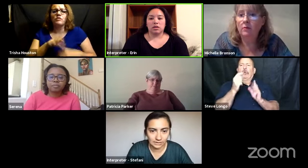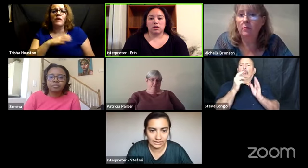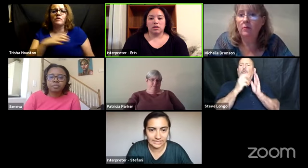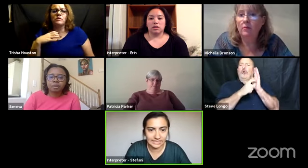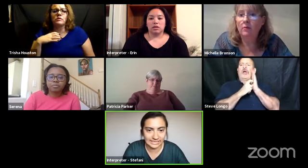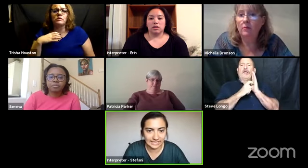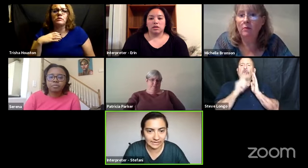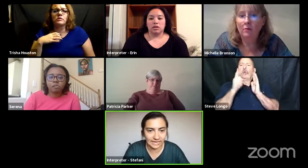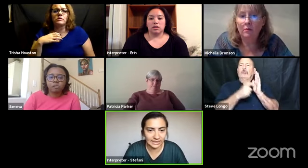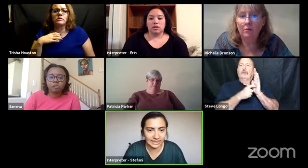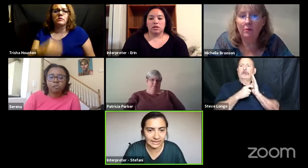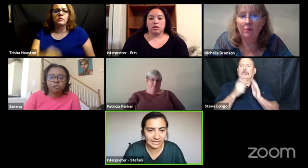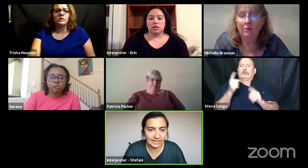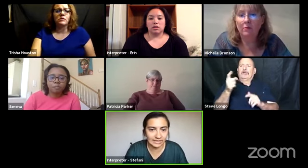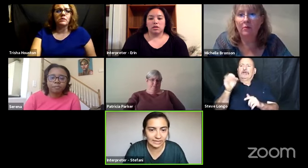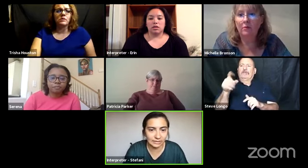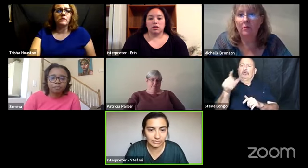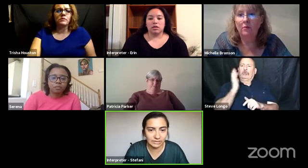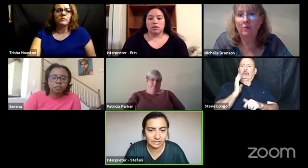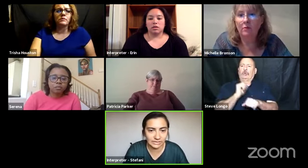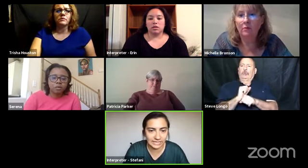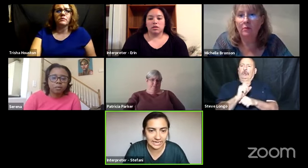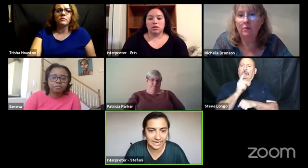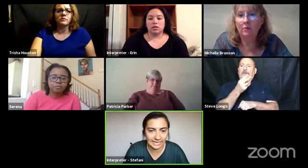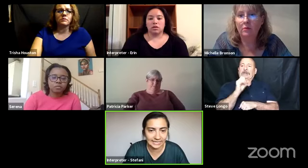This is Steve. I think the person in hand